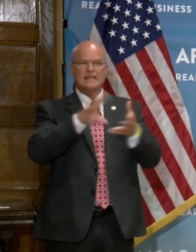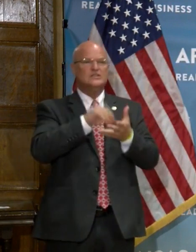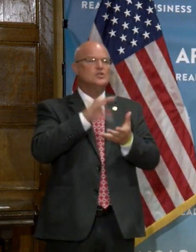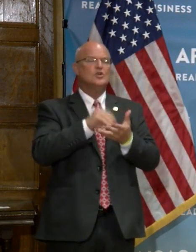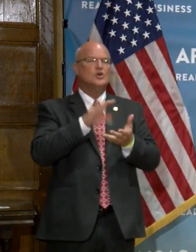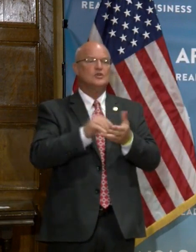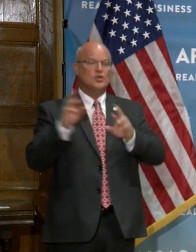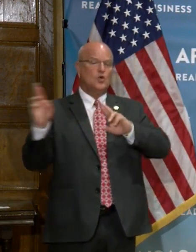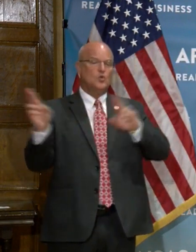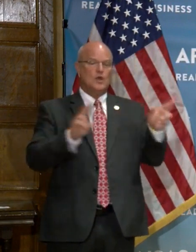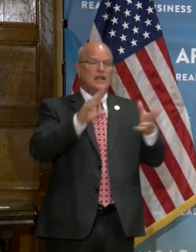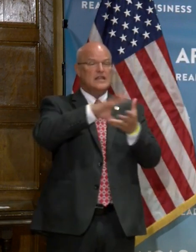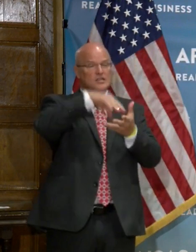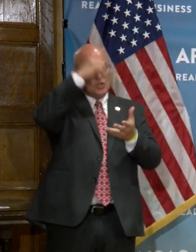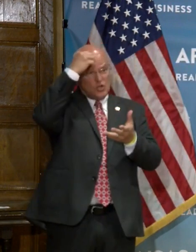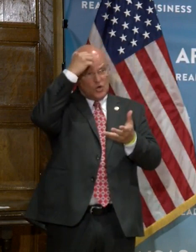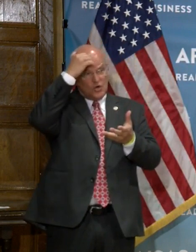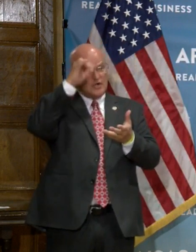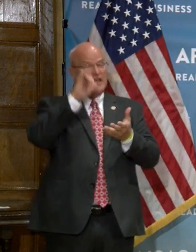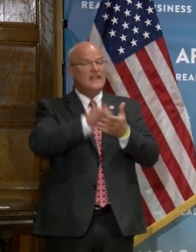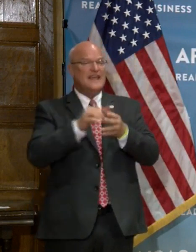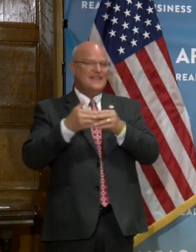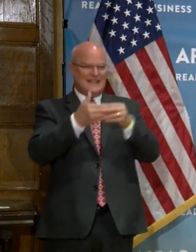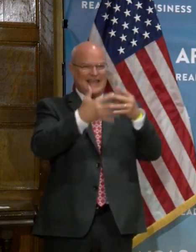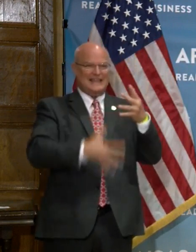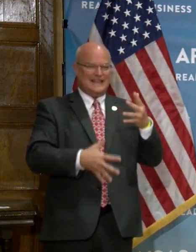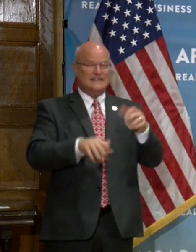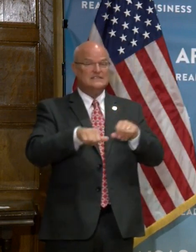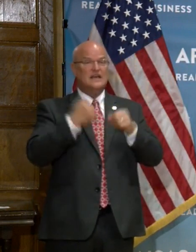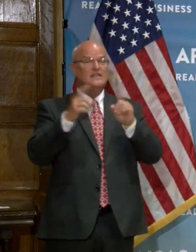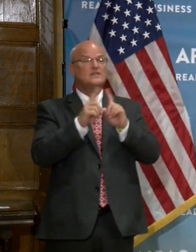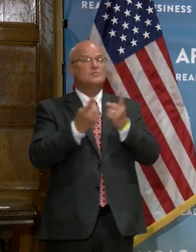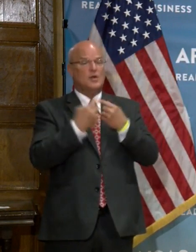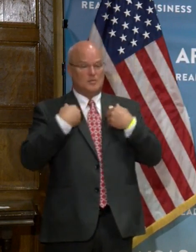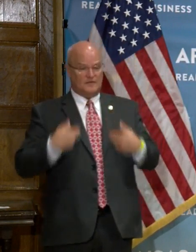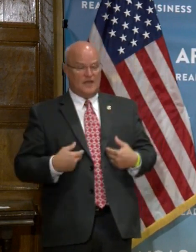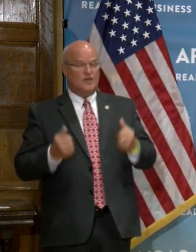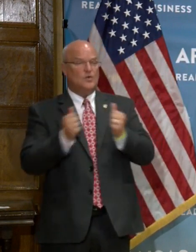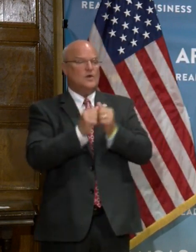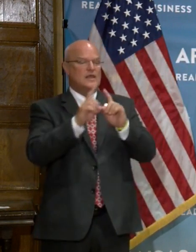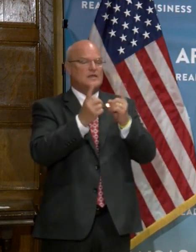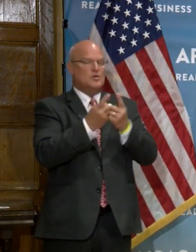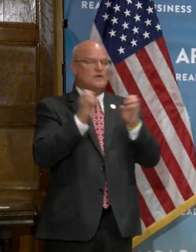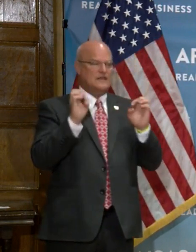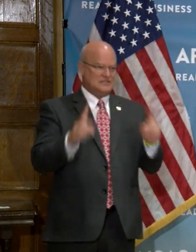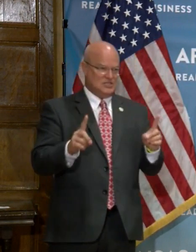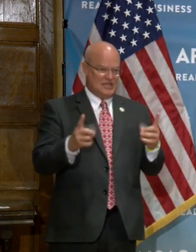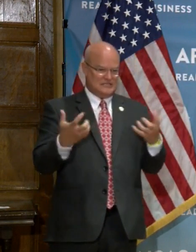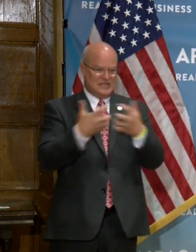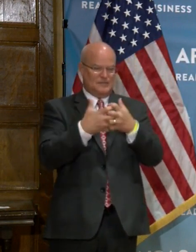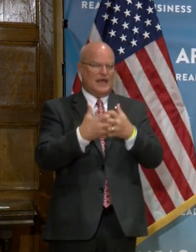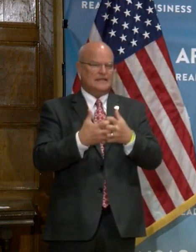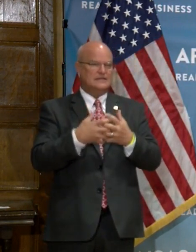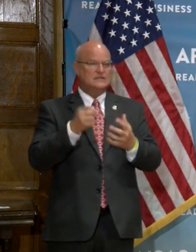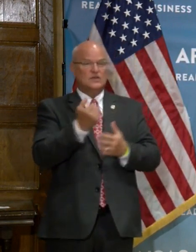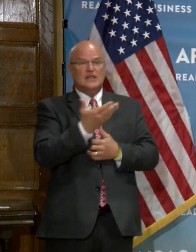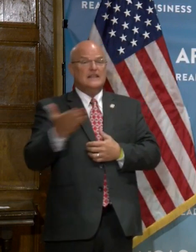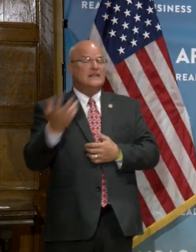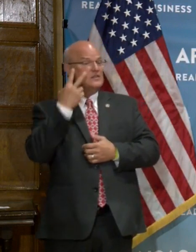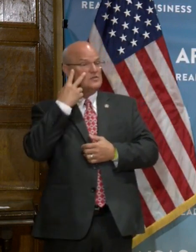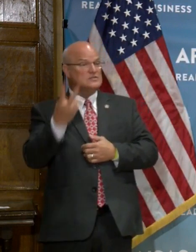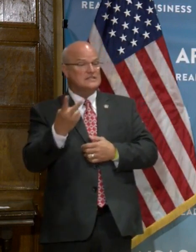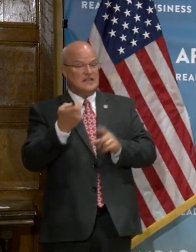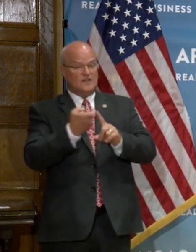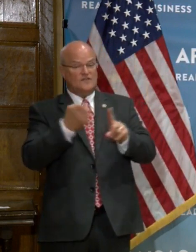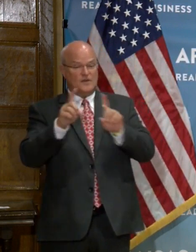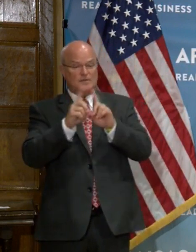it's the ready to learn, that is the guidelines of the Department of Health with the Department of Education combined. So anything you see